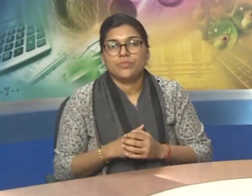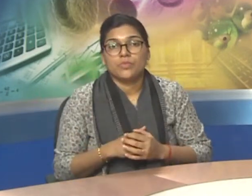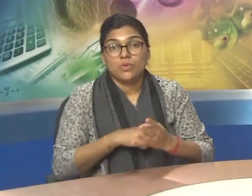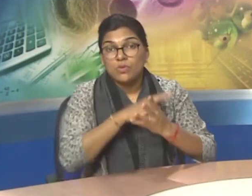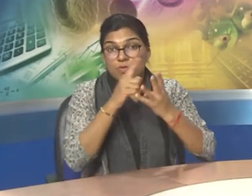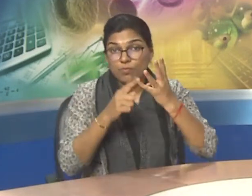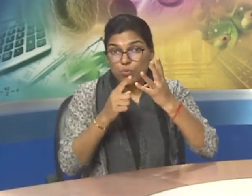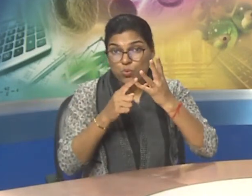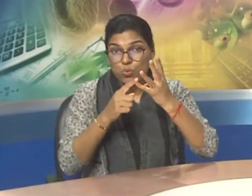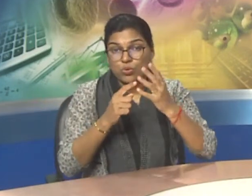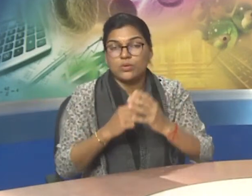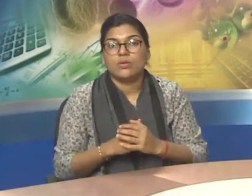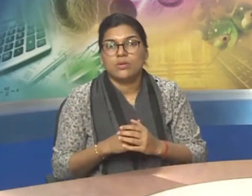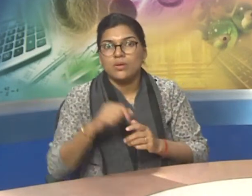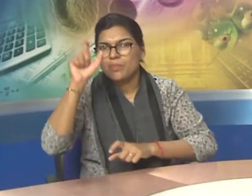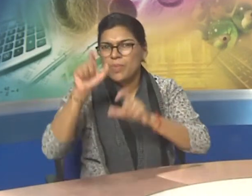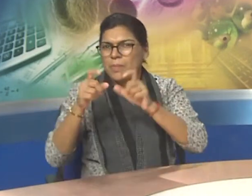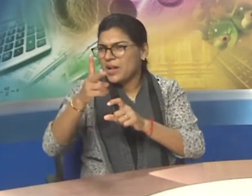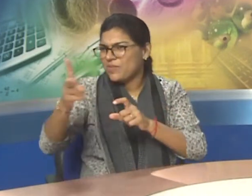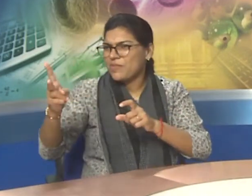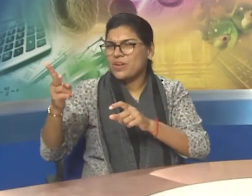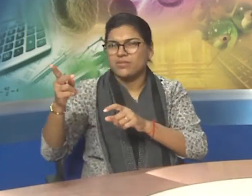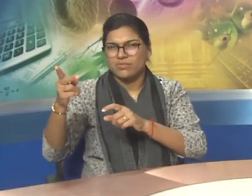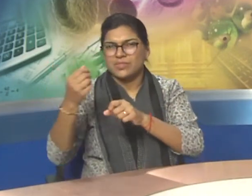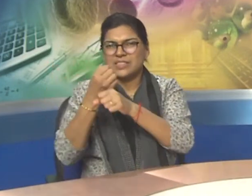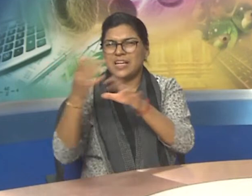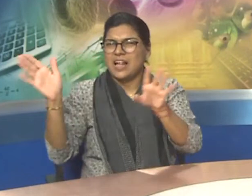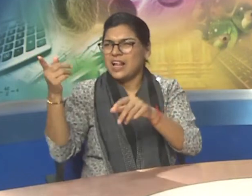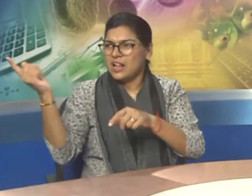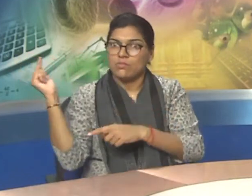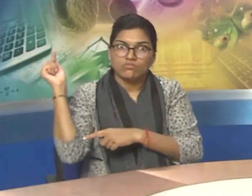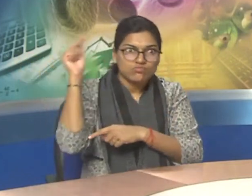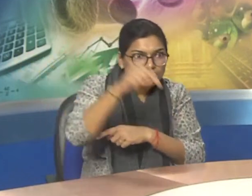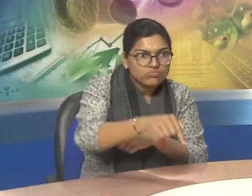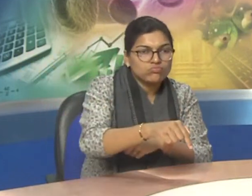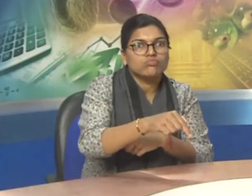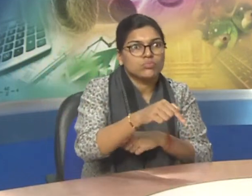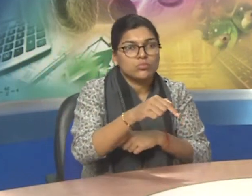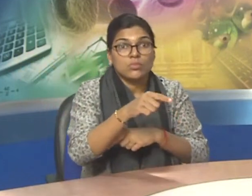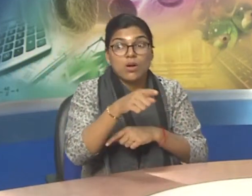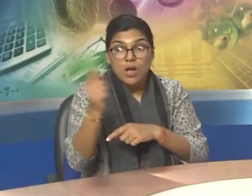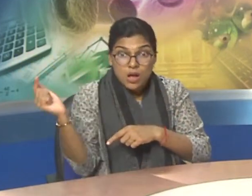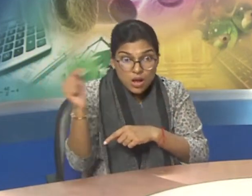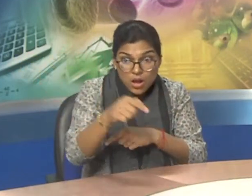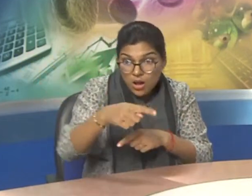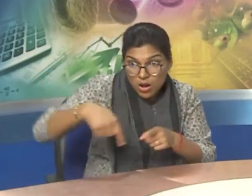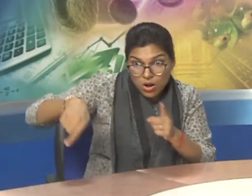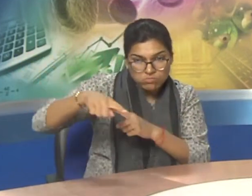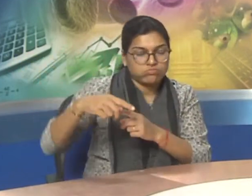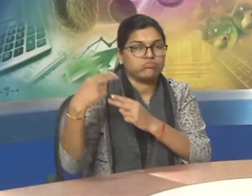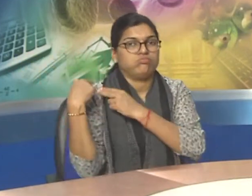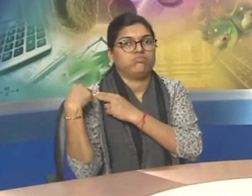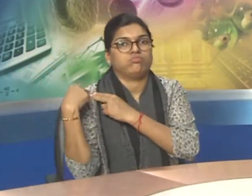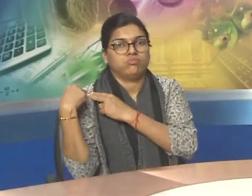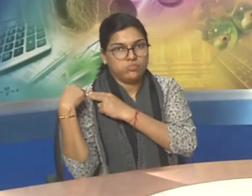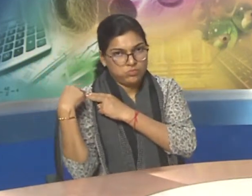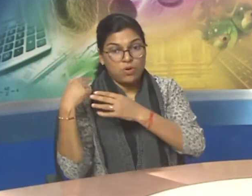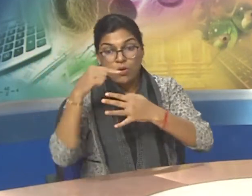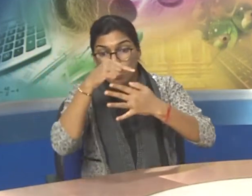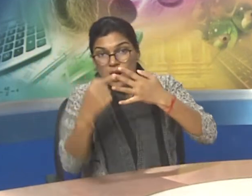Second point, obligation of library authority. Then in this comes choice of books and the choice of the staff. The third